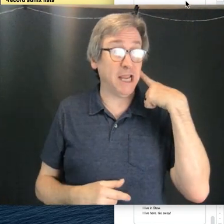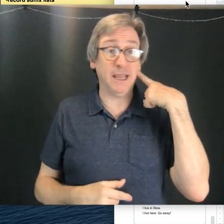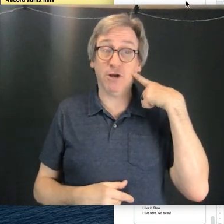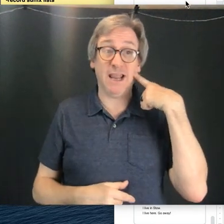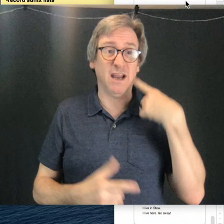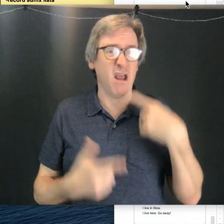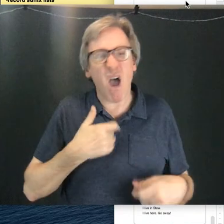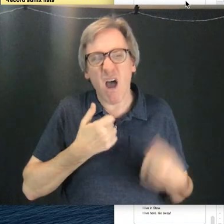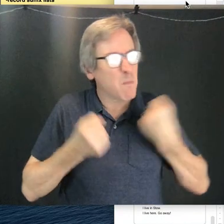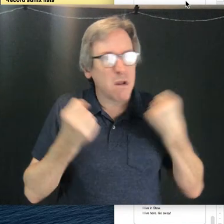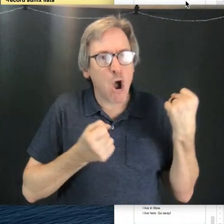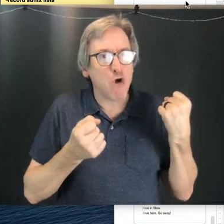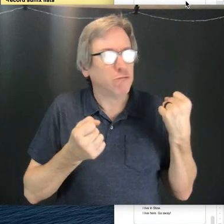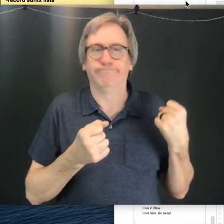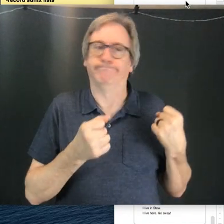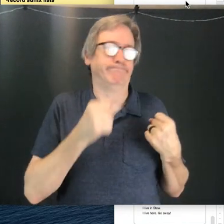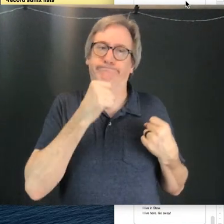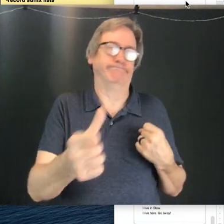Just shaking your head.